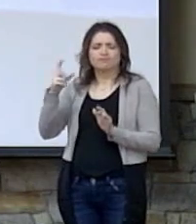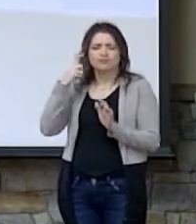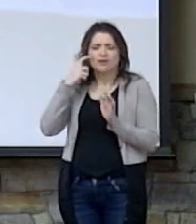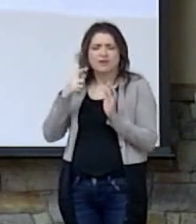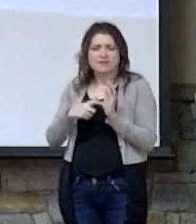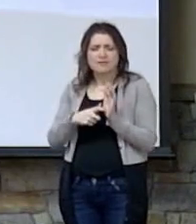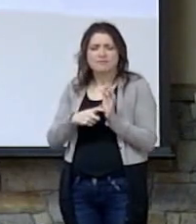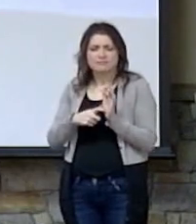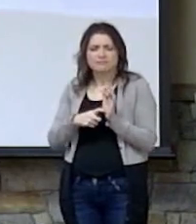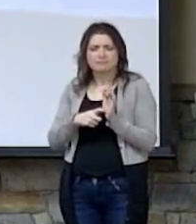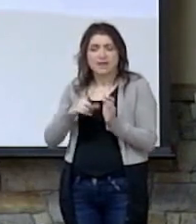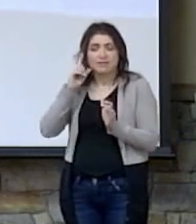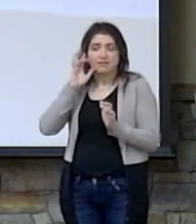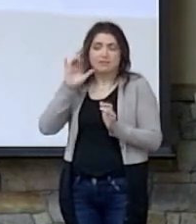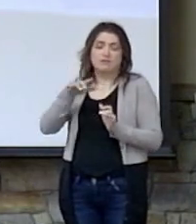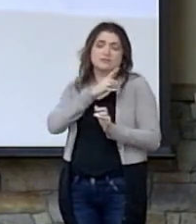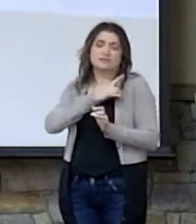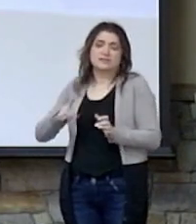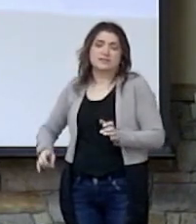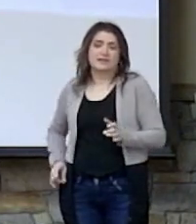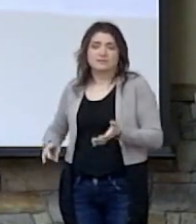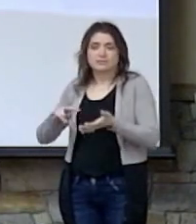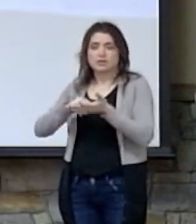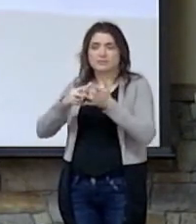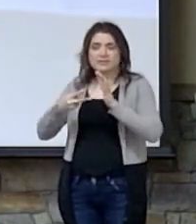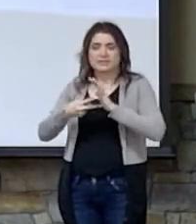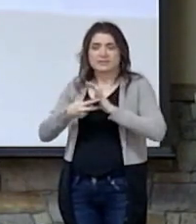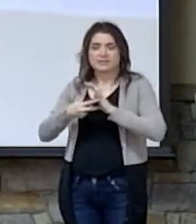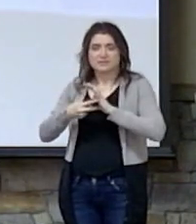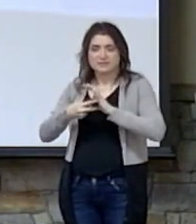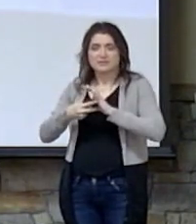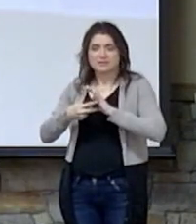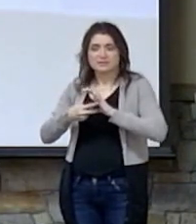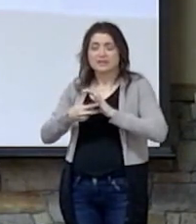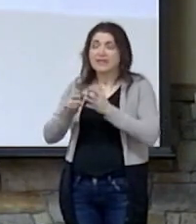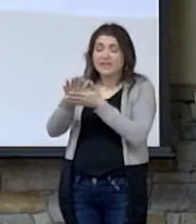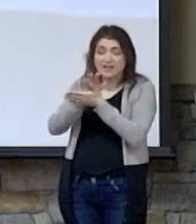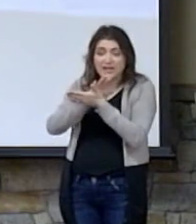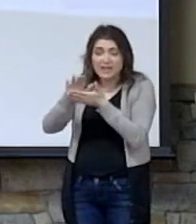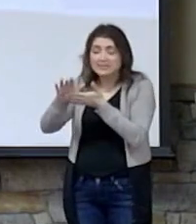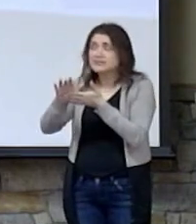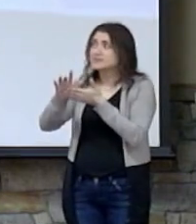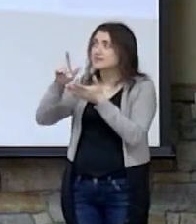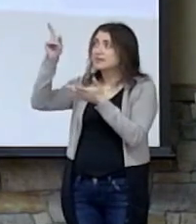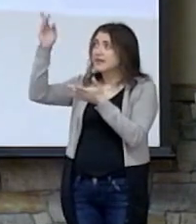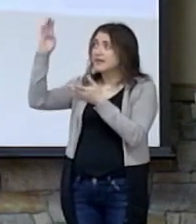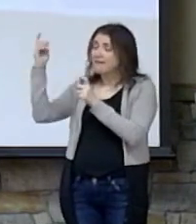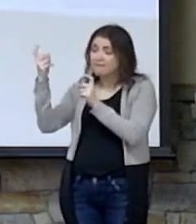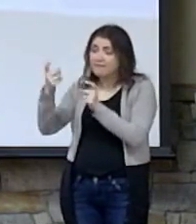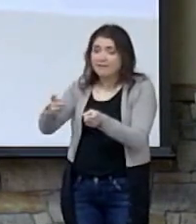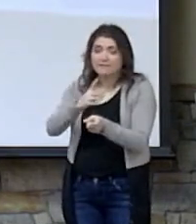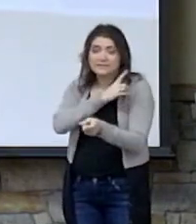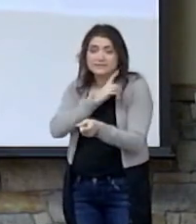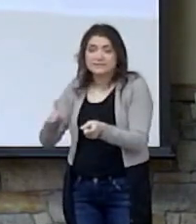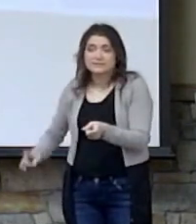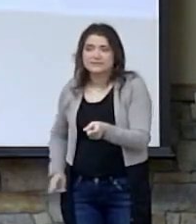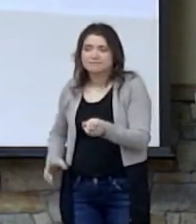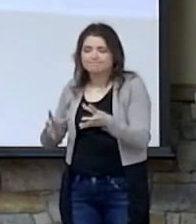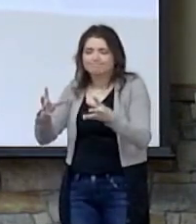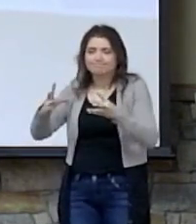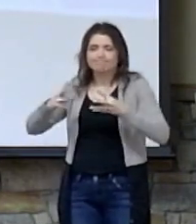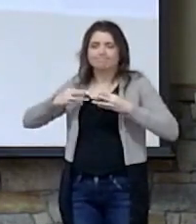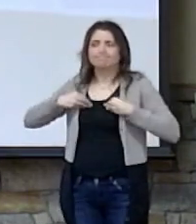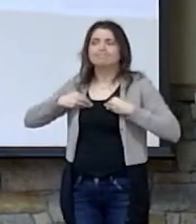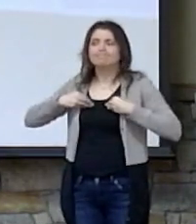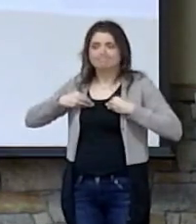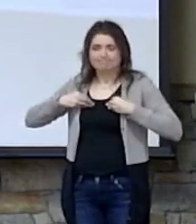David's purpose, was for him to take the kindness that God had given to him through his ascension and success